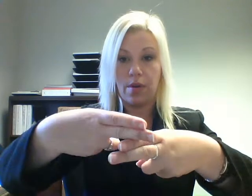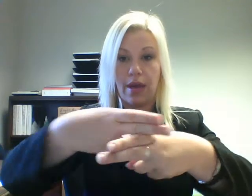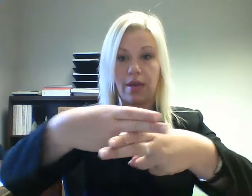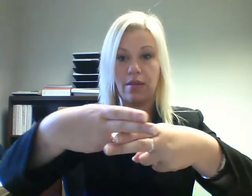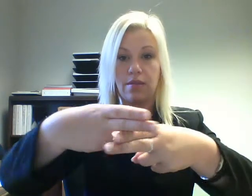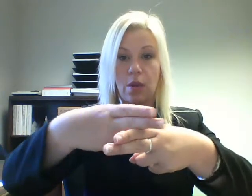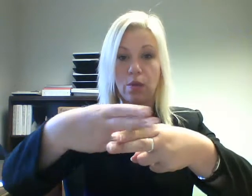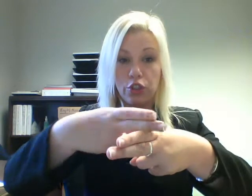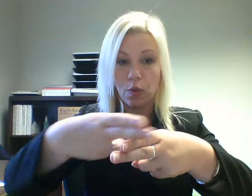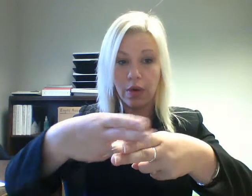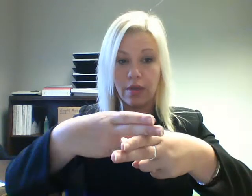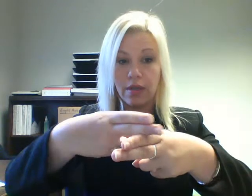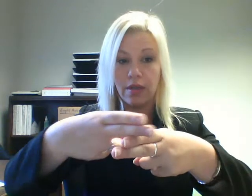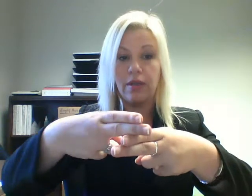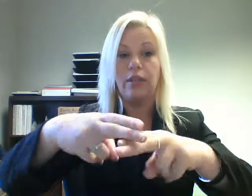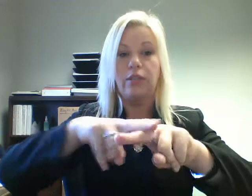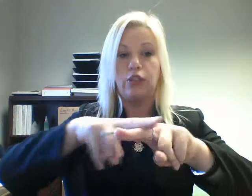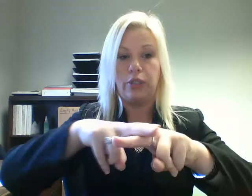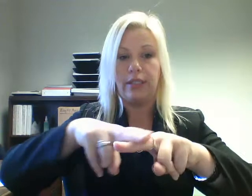okay? So short, train.